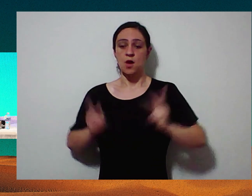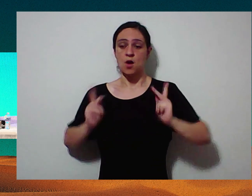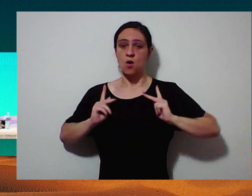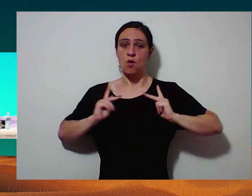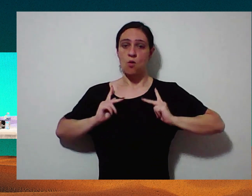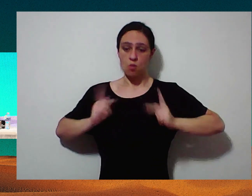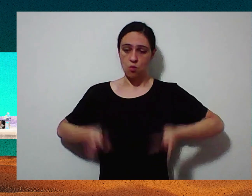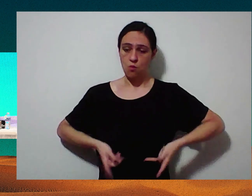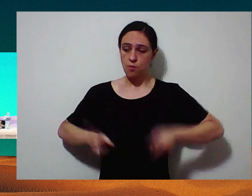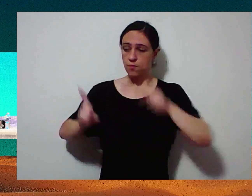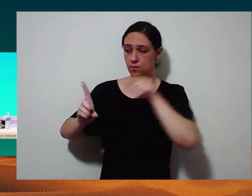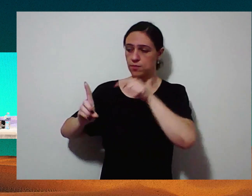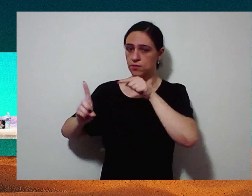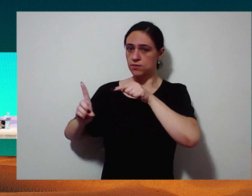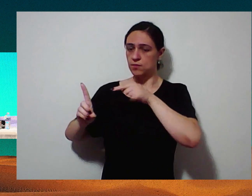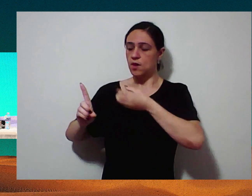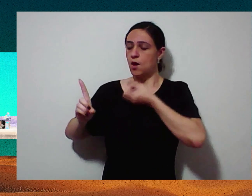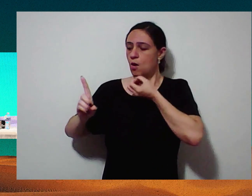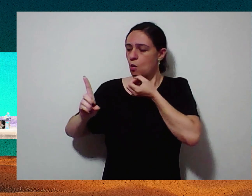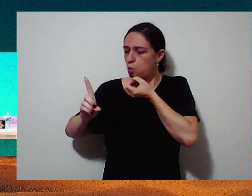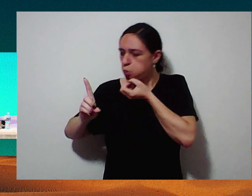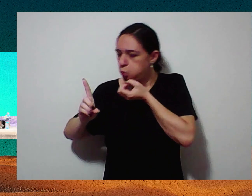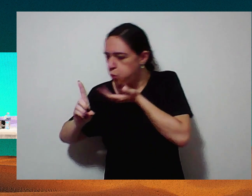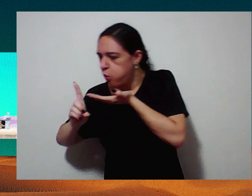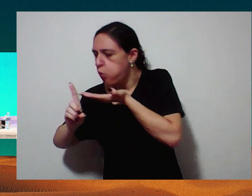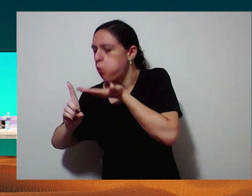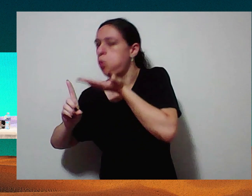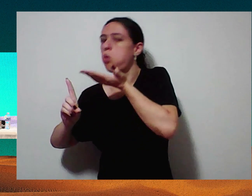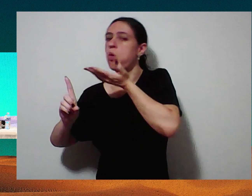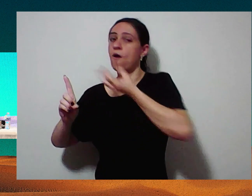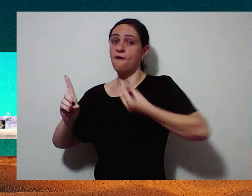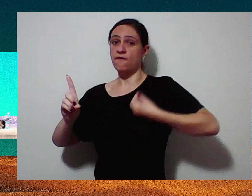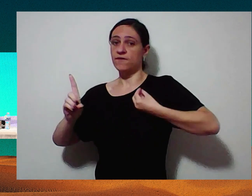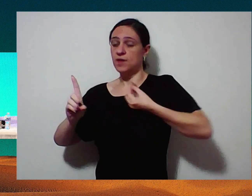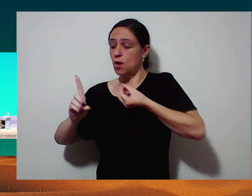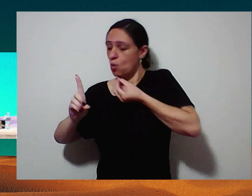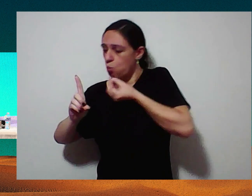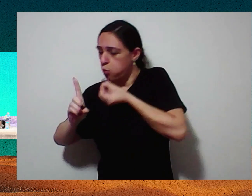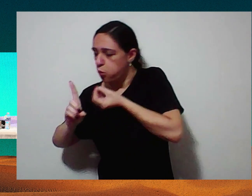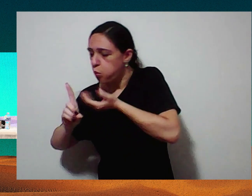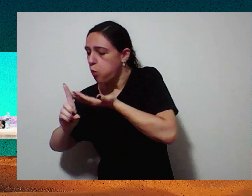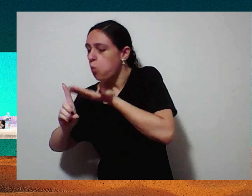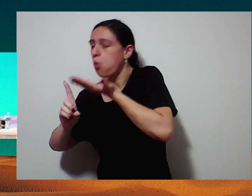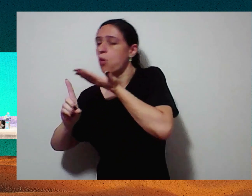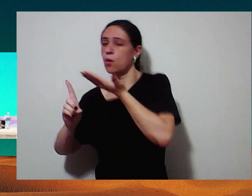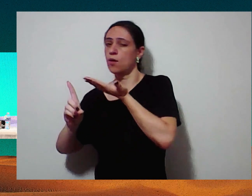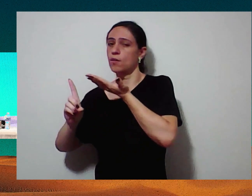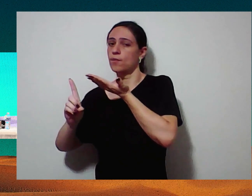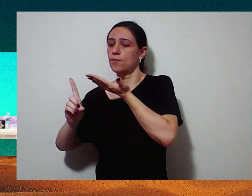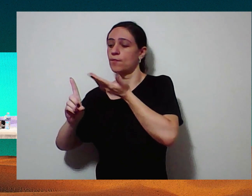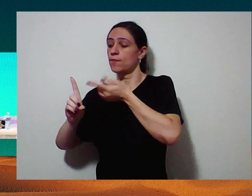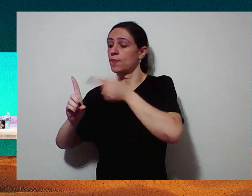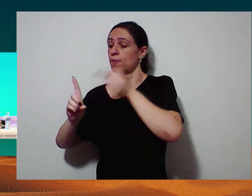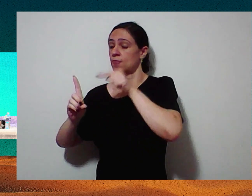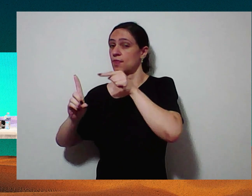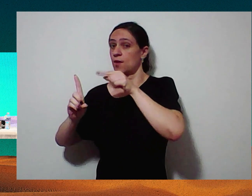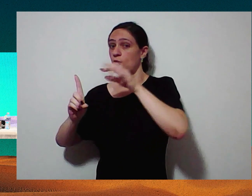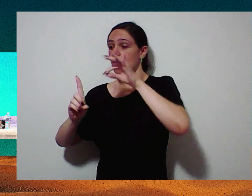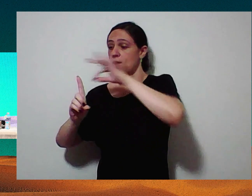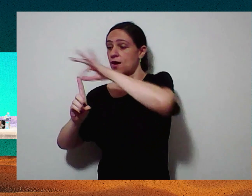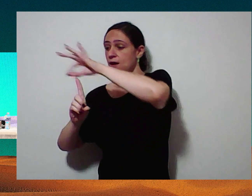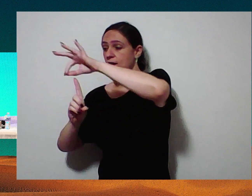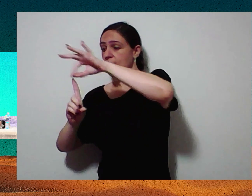fôlego de vida He breathed in man's nostrils the breath of life e formou o espírito do homem dentro